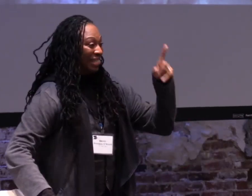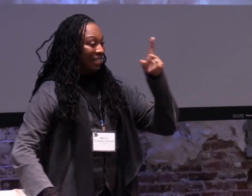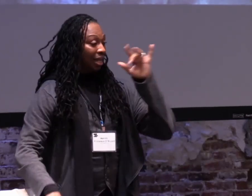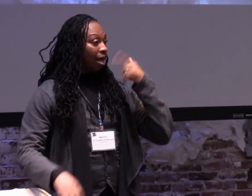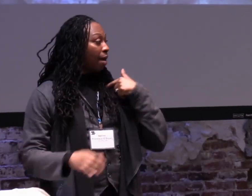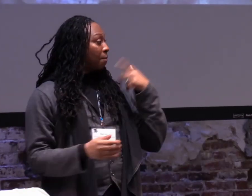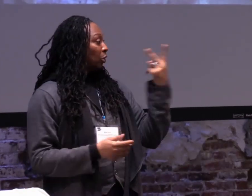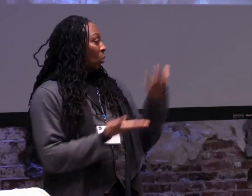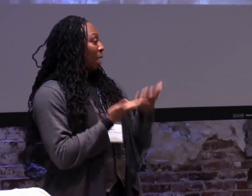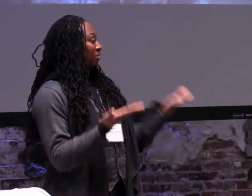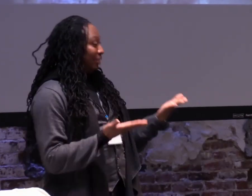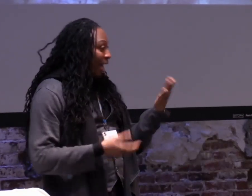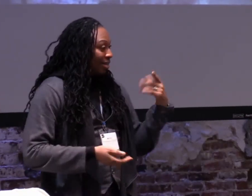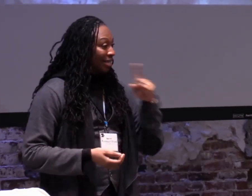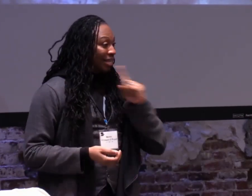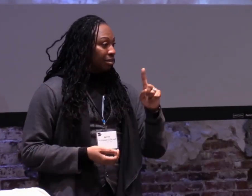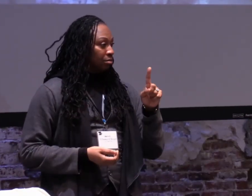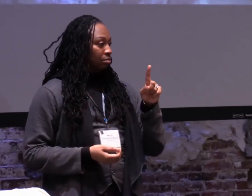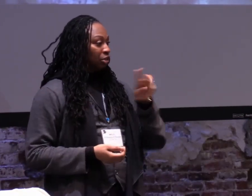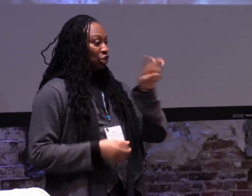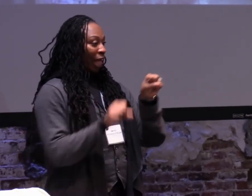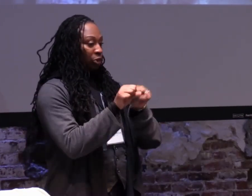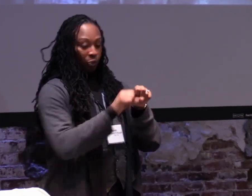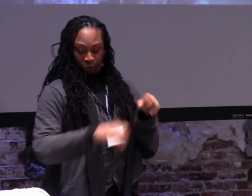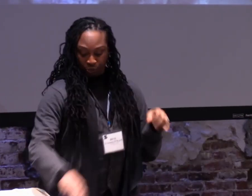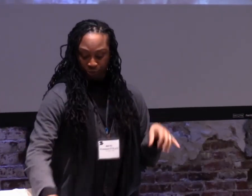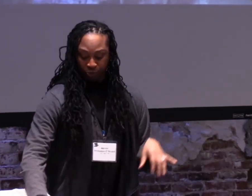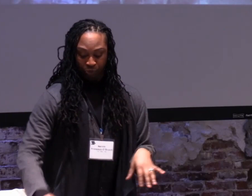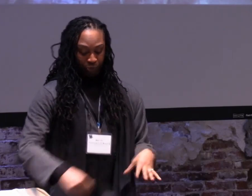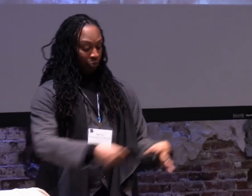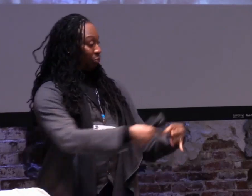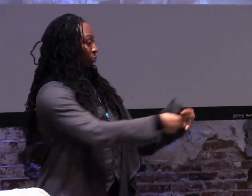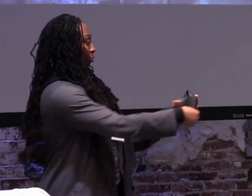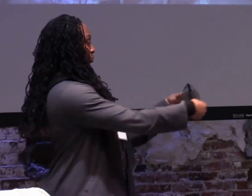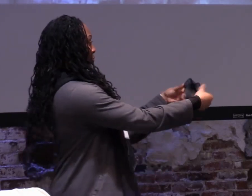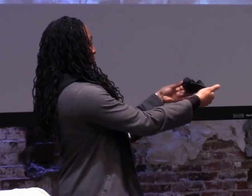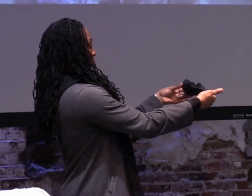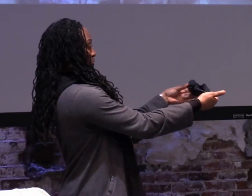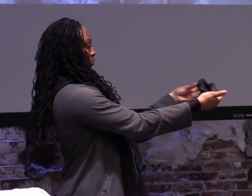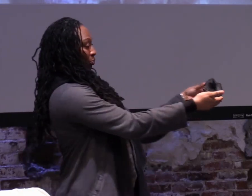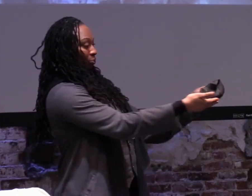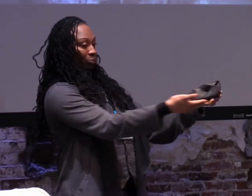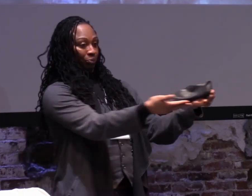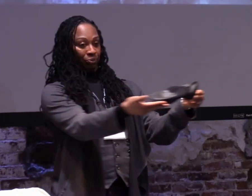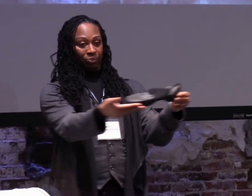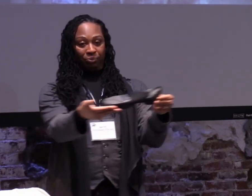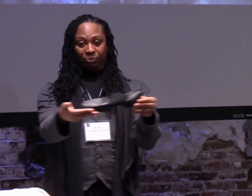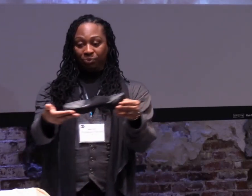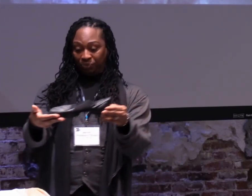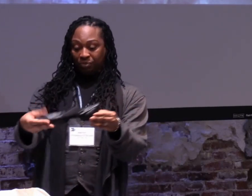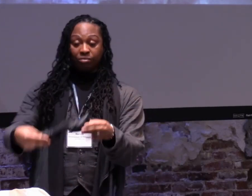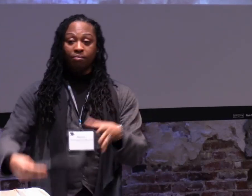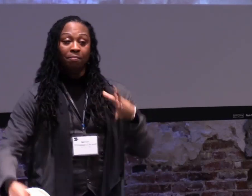Duly noted. And the thing that I brought with me today was this old